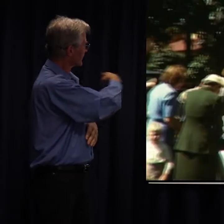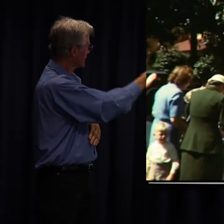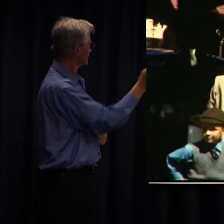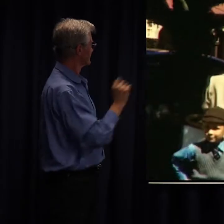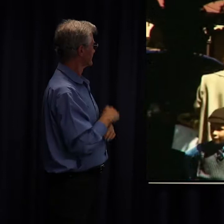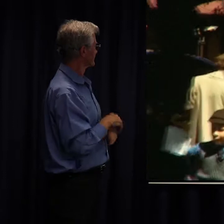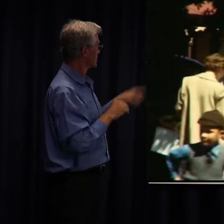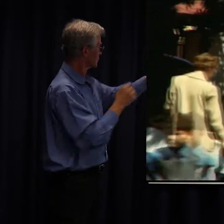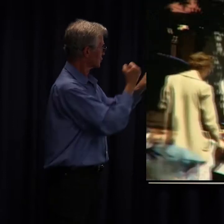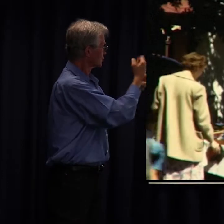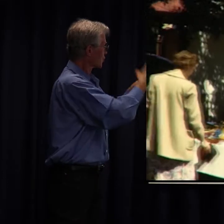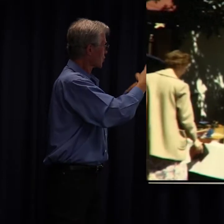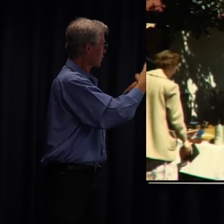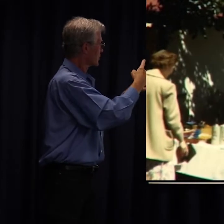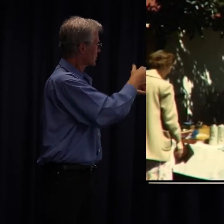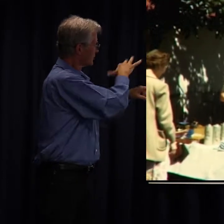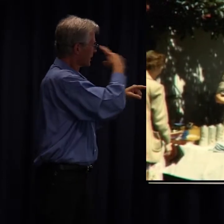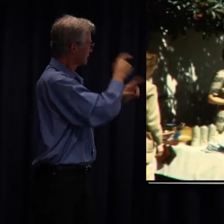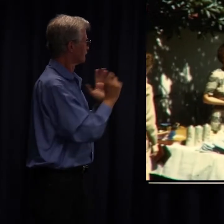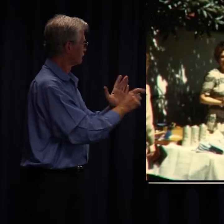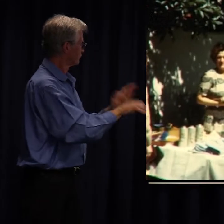The man you saw the signing there was Mr. Reynolds.